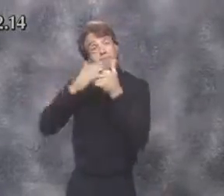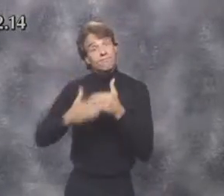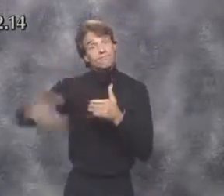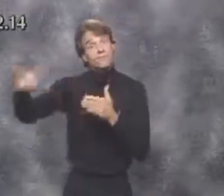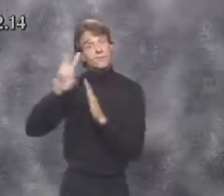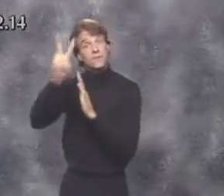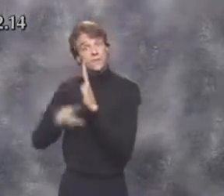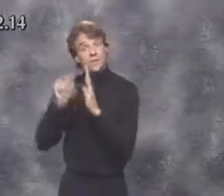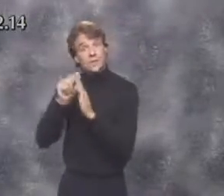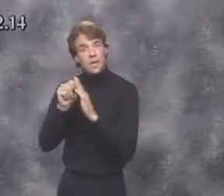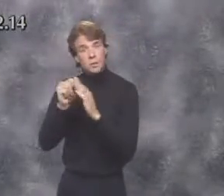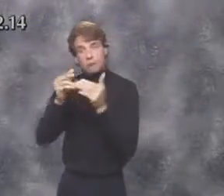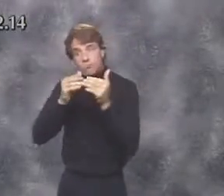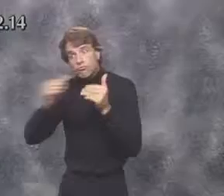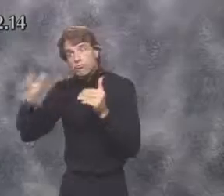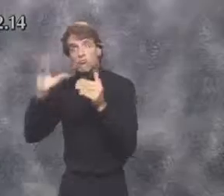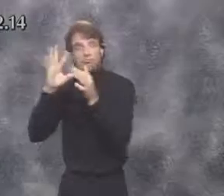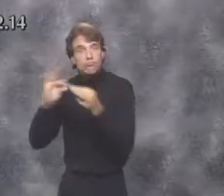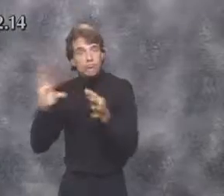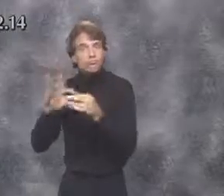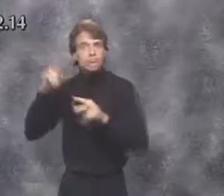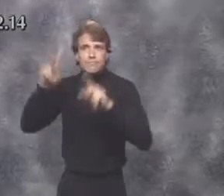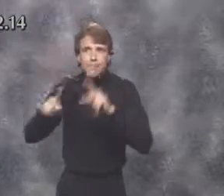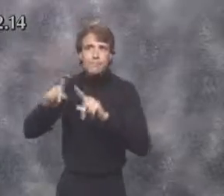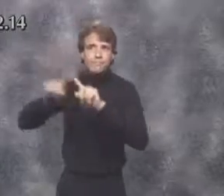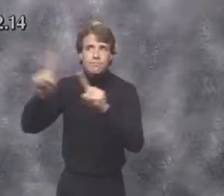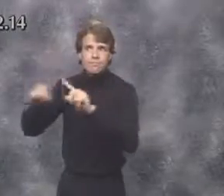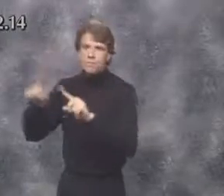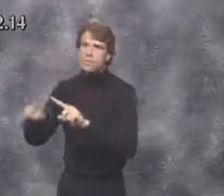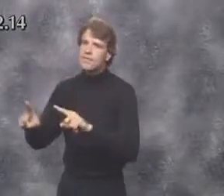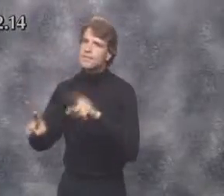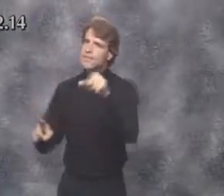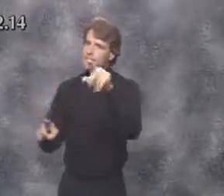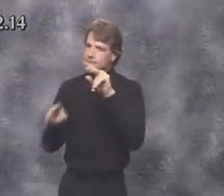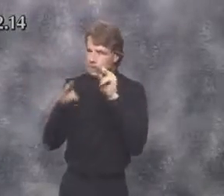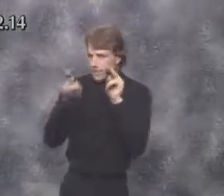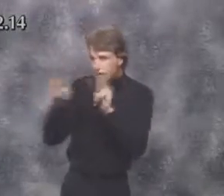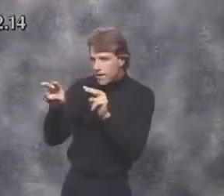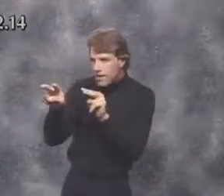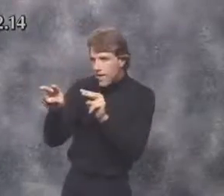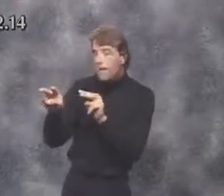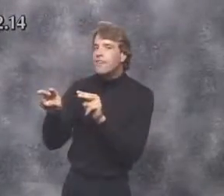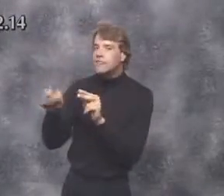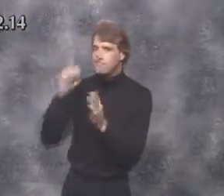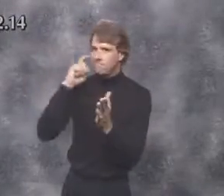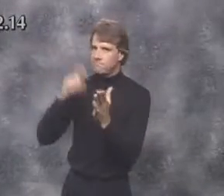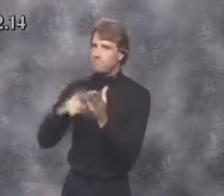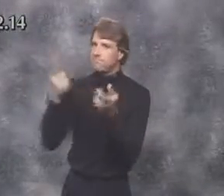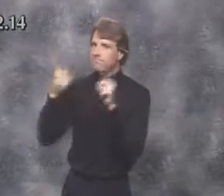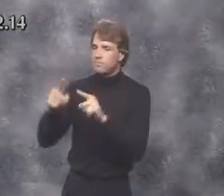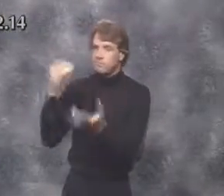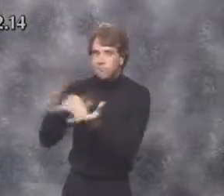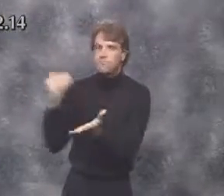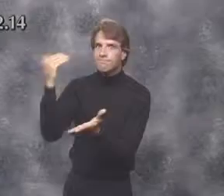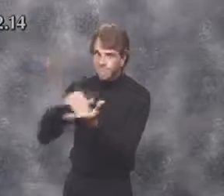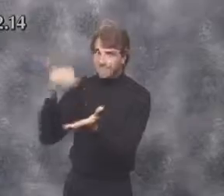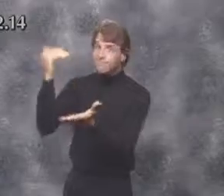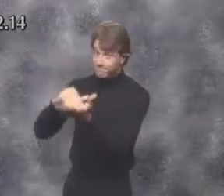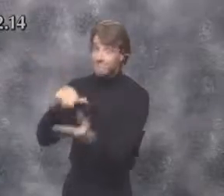Now, I suggest from here on out in the videotapes, watch carefully and you will notice how ASL